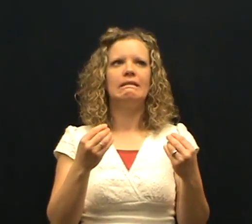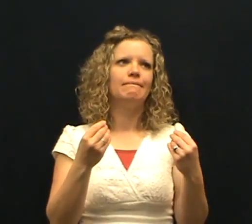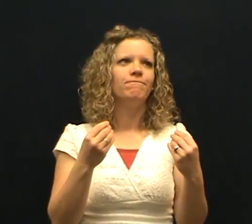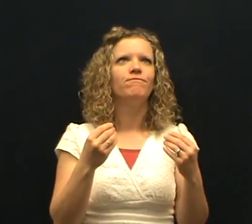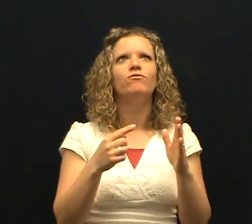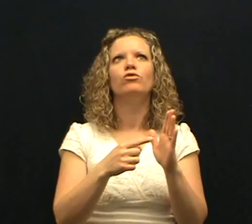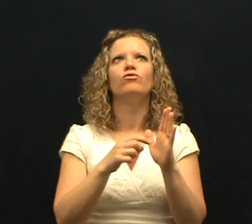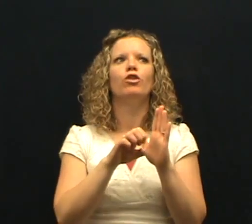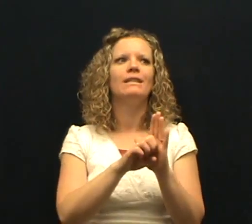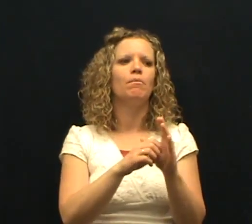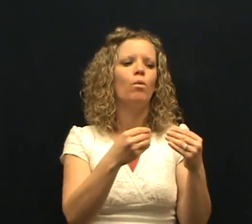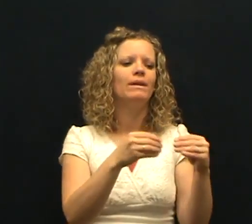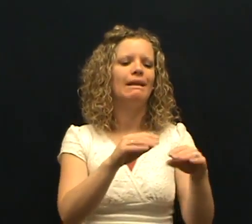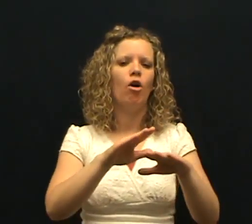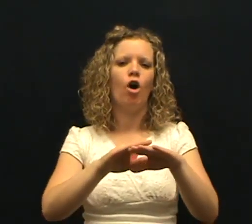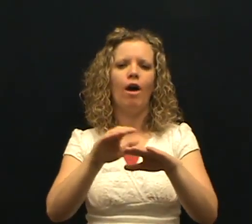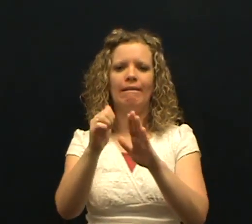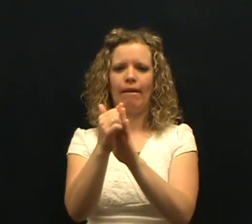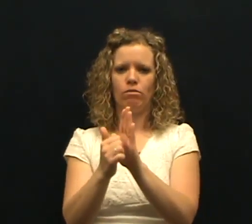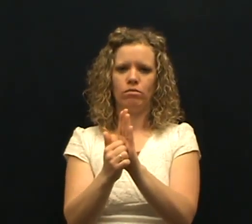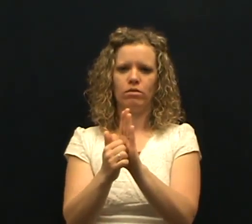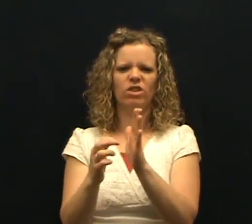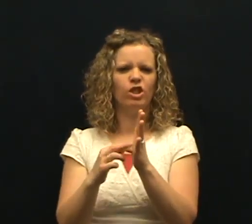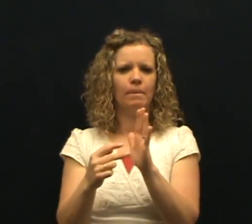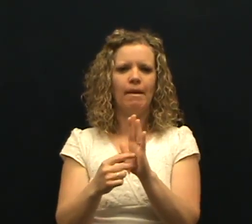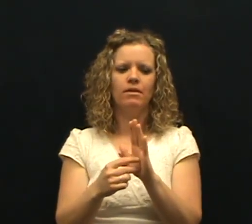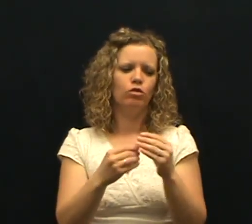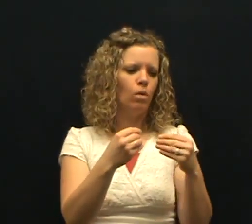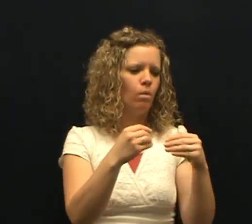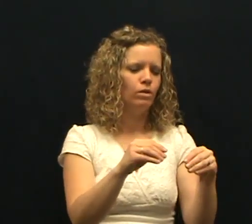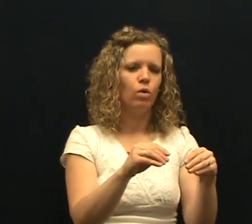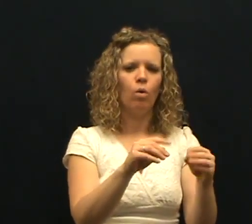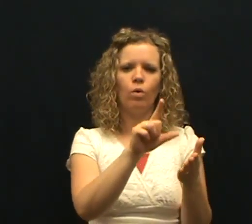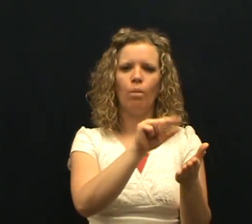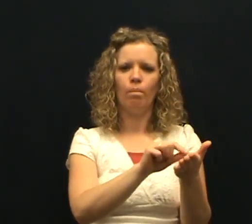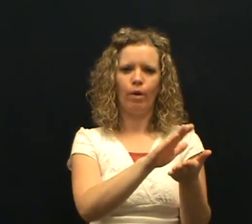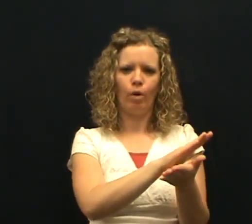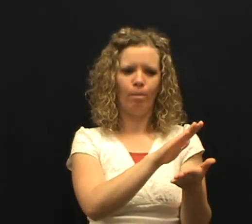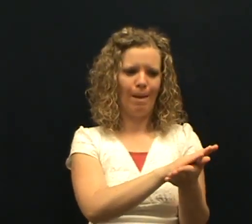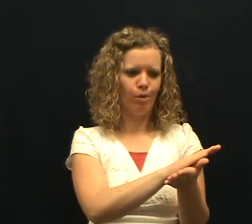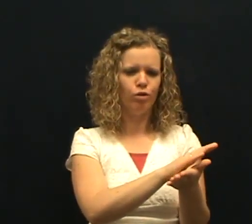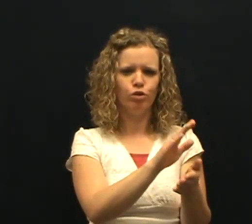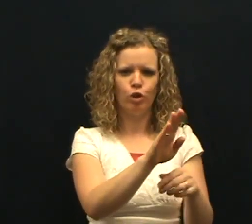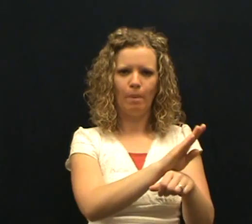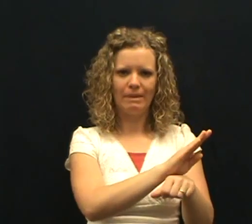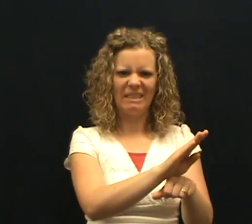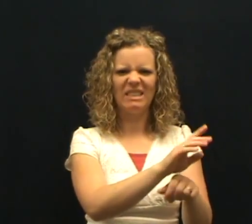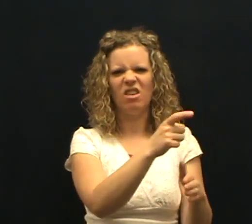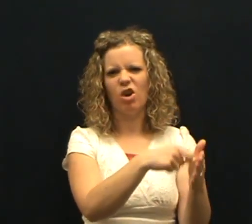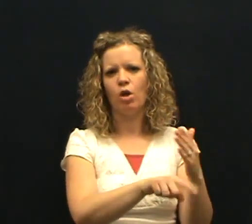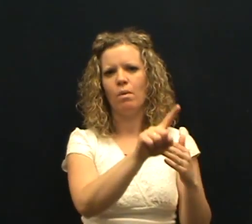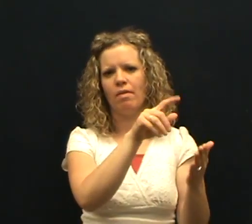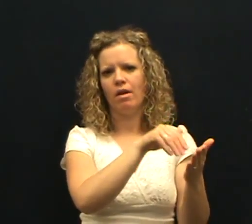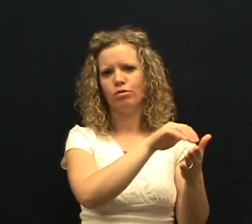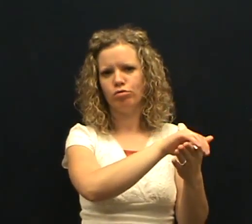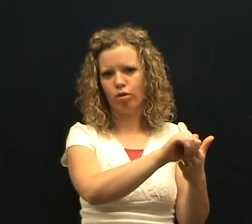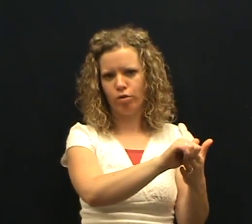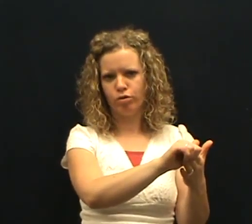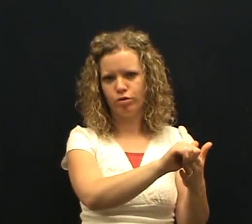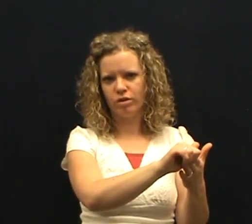on account. We sell printer paper to a local business for $1,000, premium terms $210, net $30.